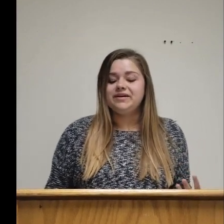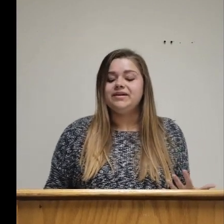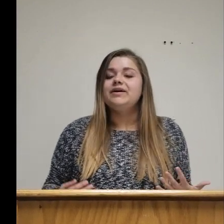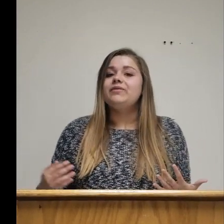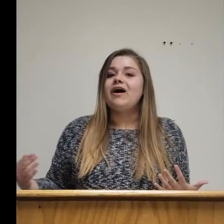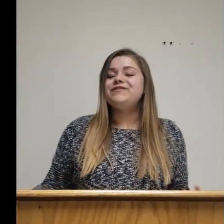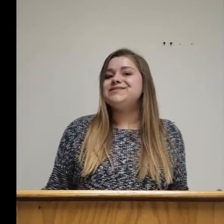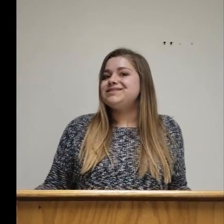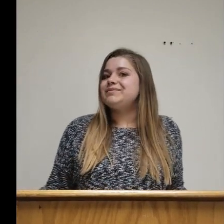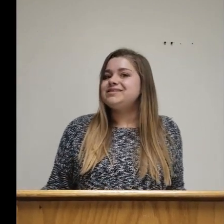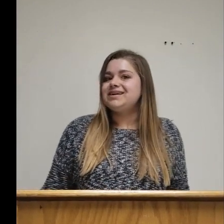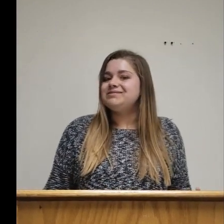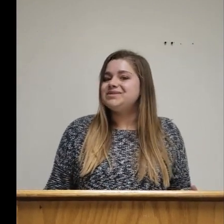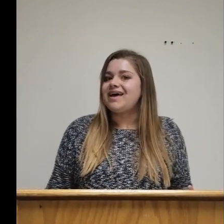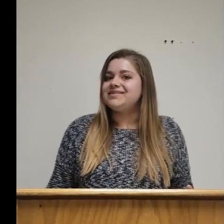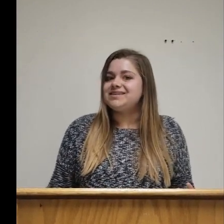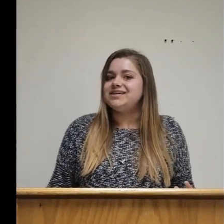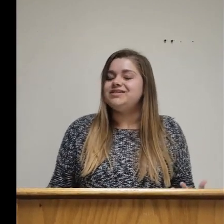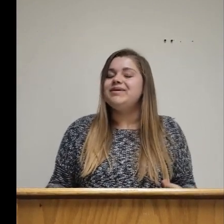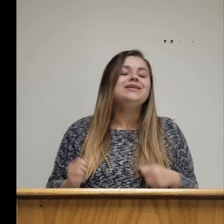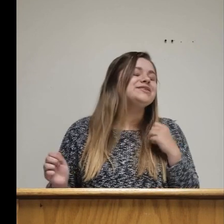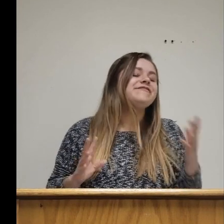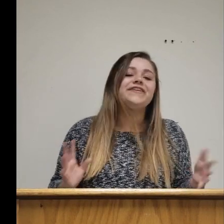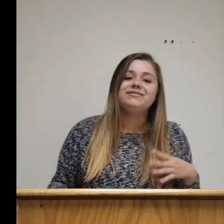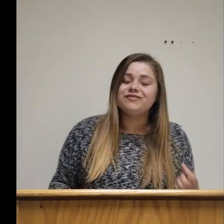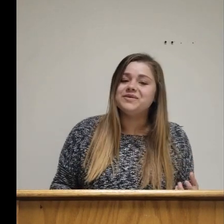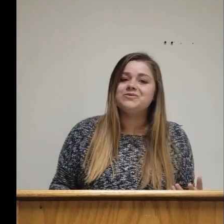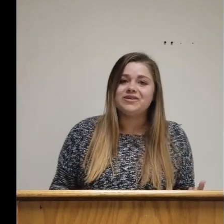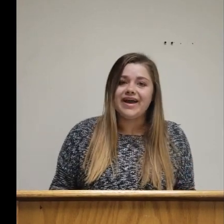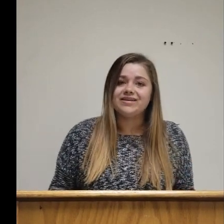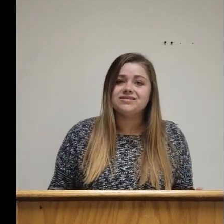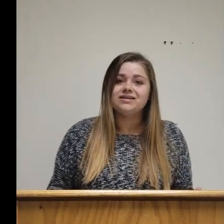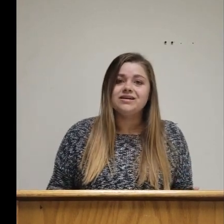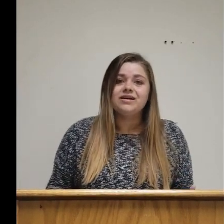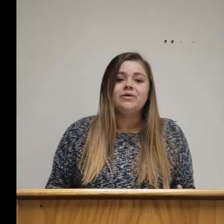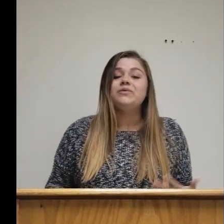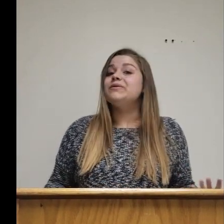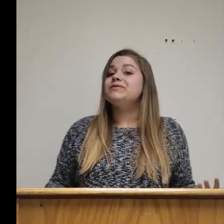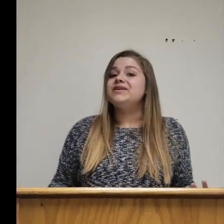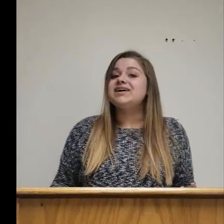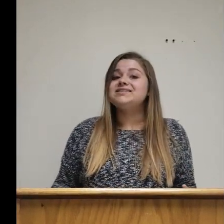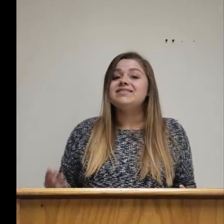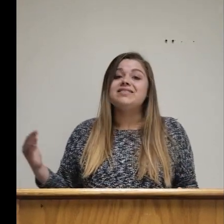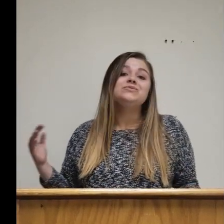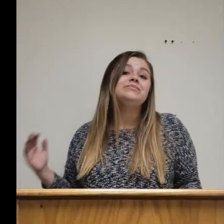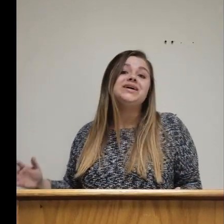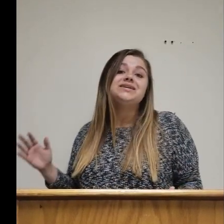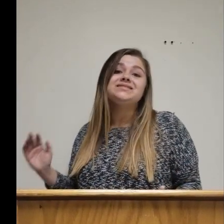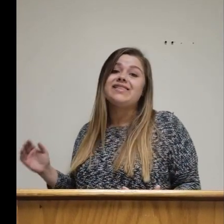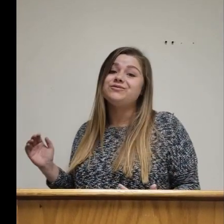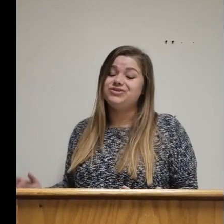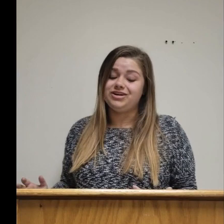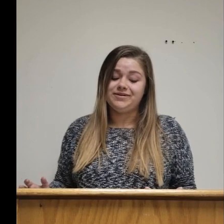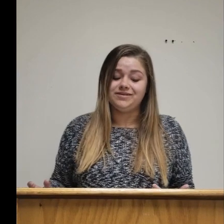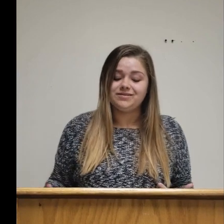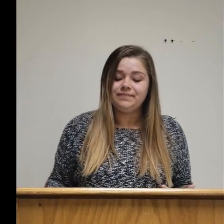is a speaker, we'll often see somebody standing beside the stage making a bunch of funny movements with their hands. We grew to realize that these were American